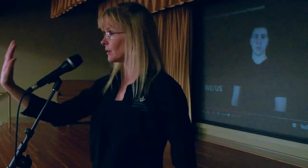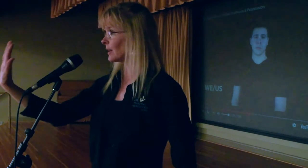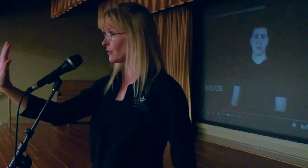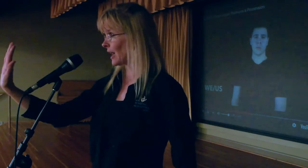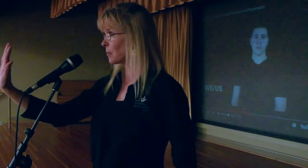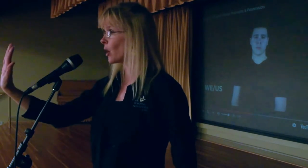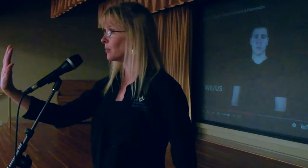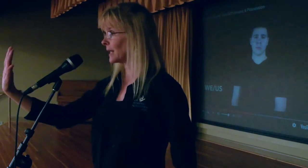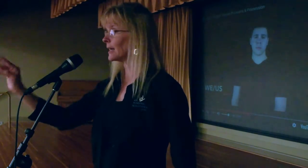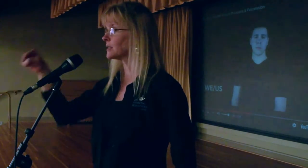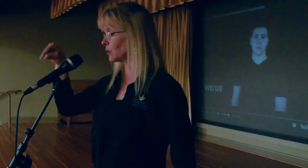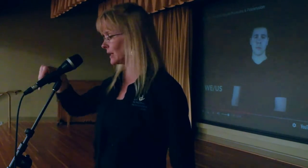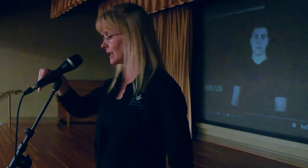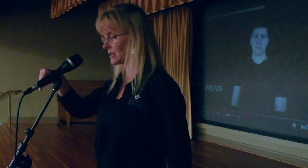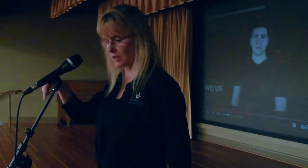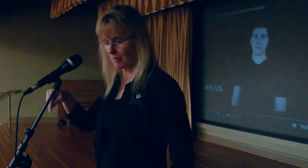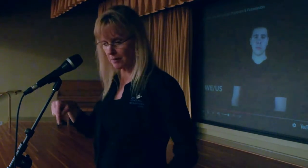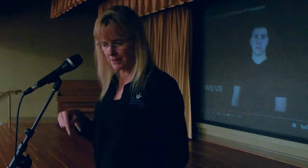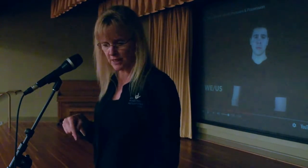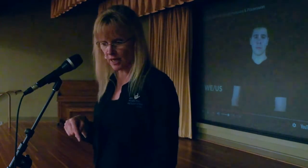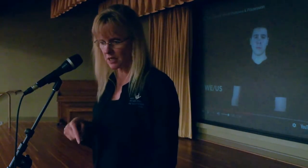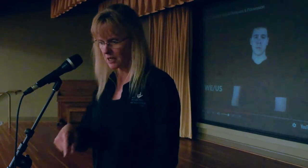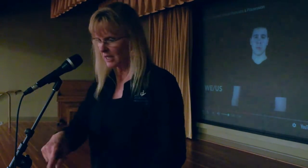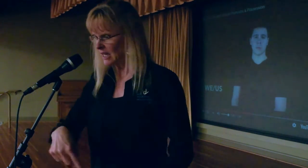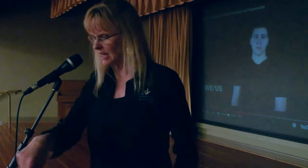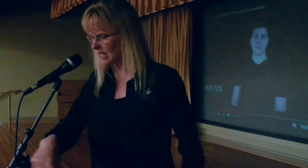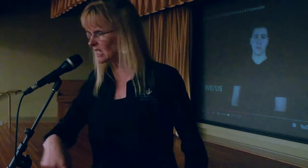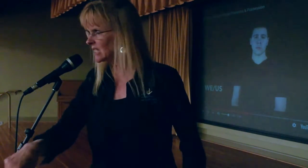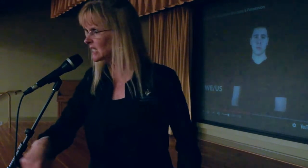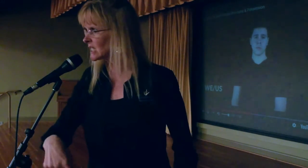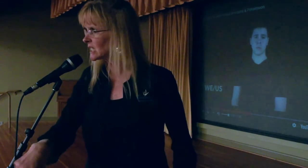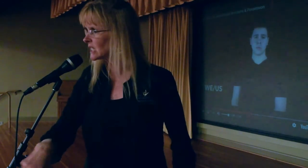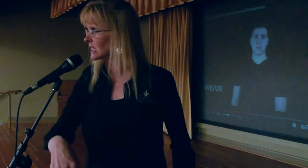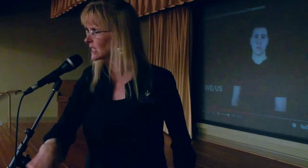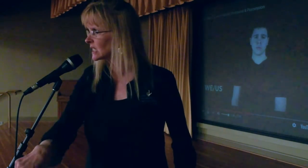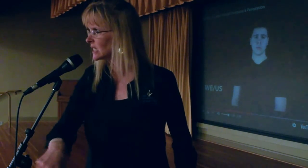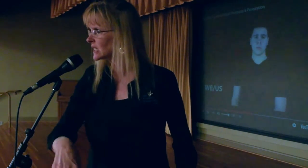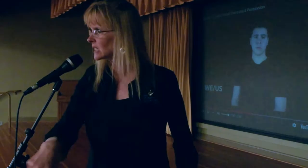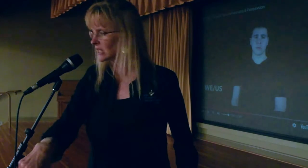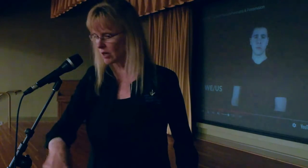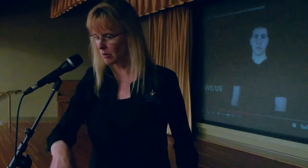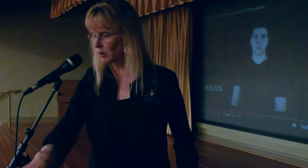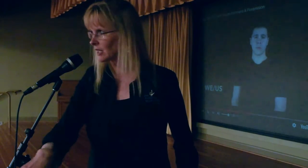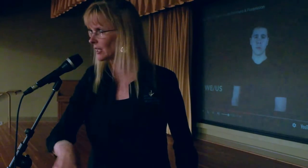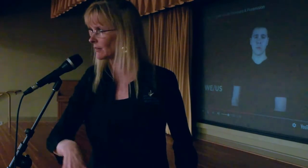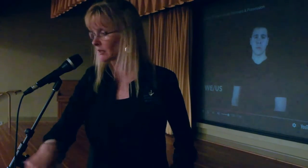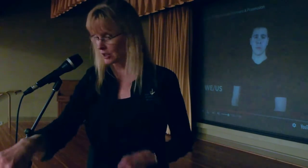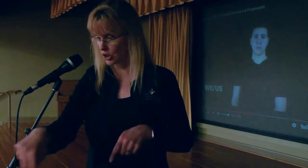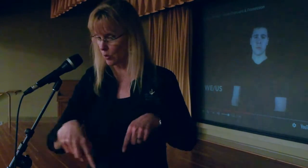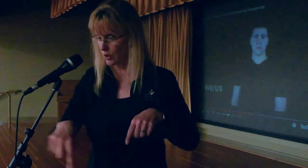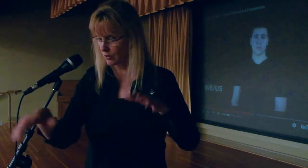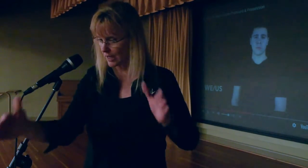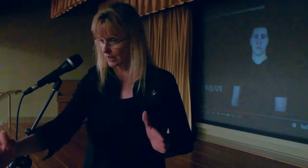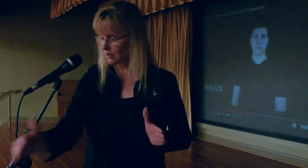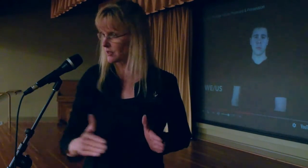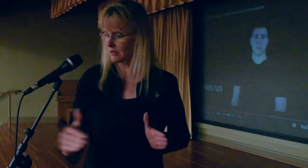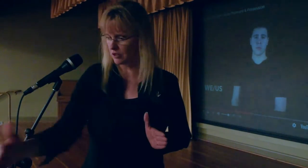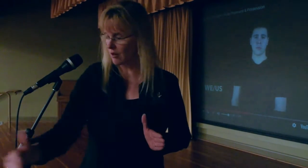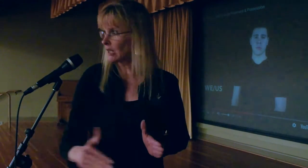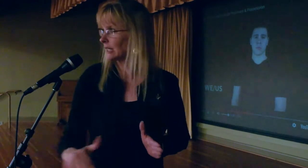the flat palm. Yes, so these. I might be saying these. So I'm wiggling, showing you that they're all in